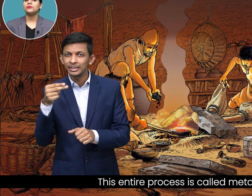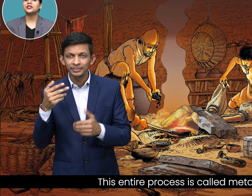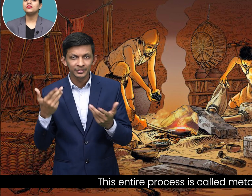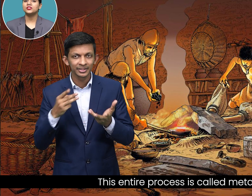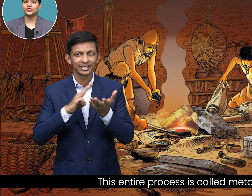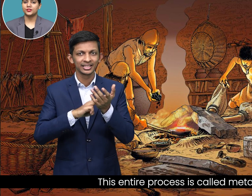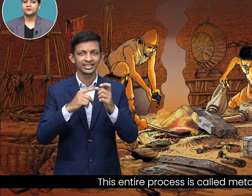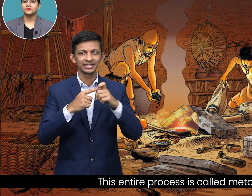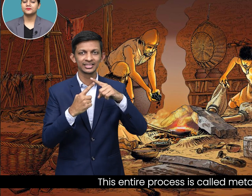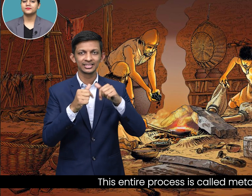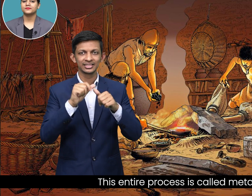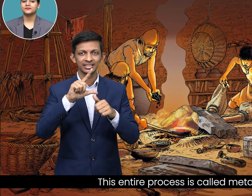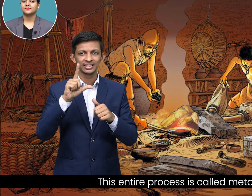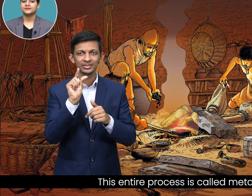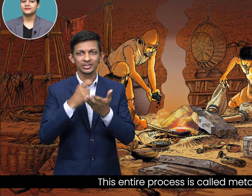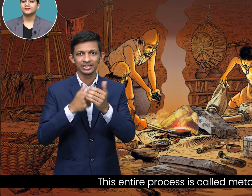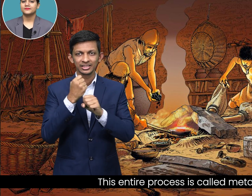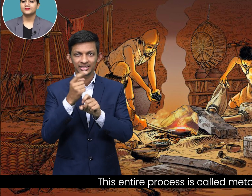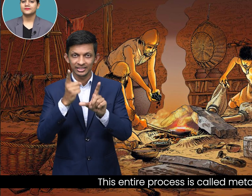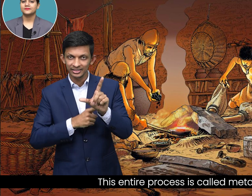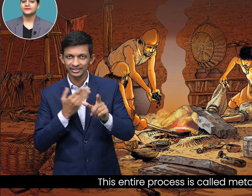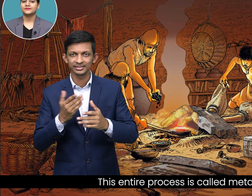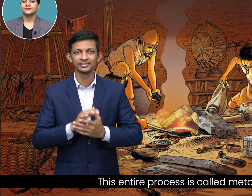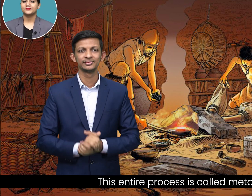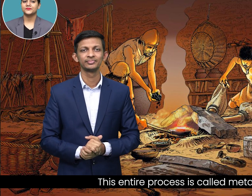called metallurgy.